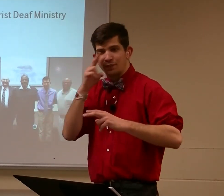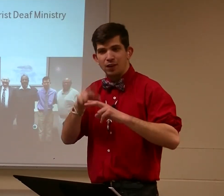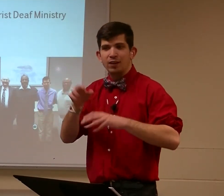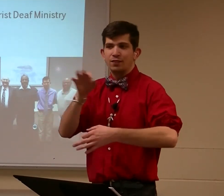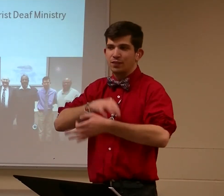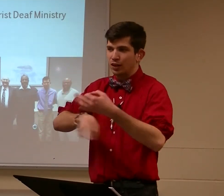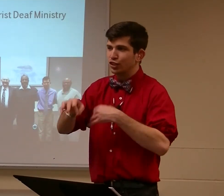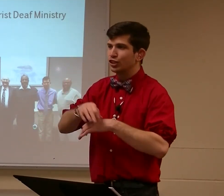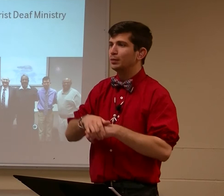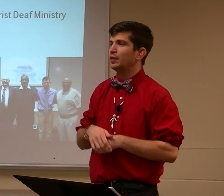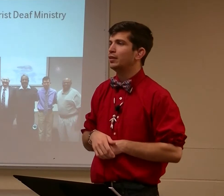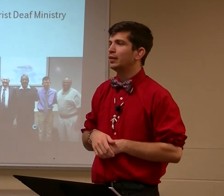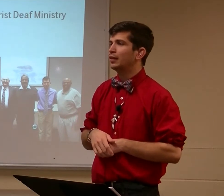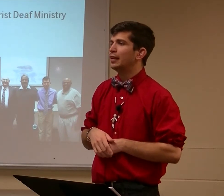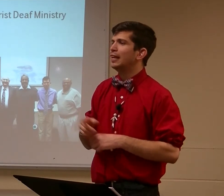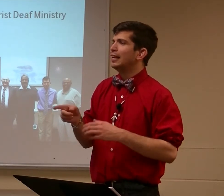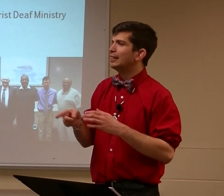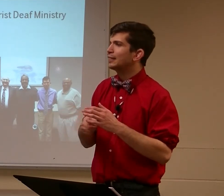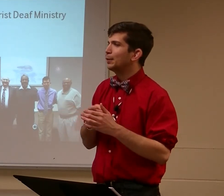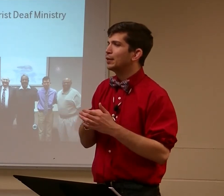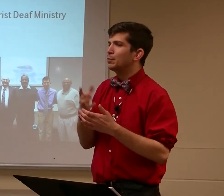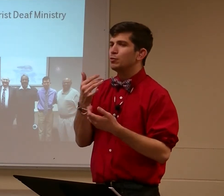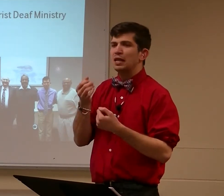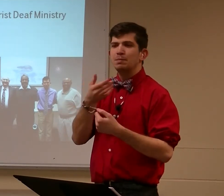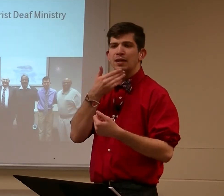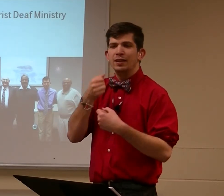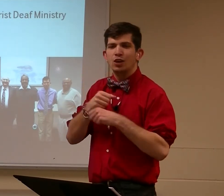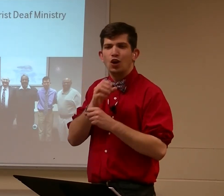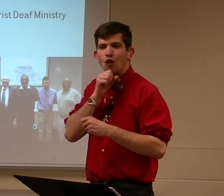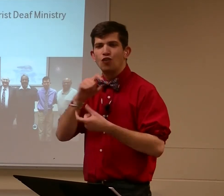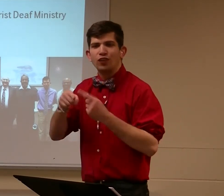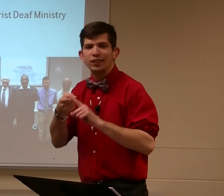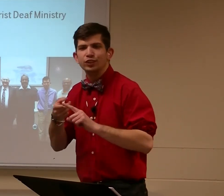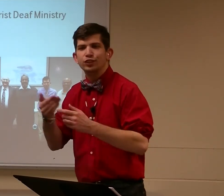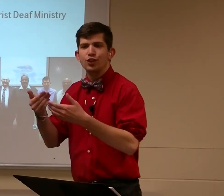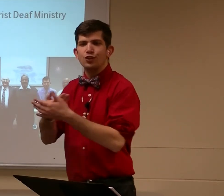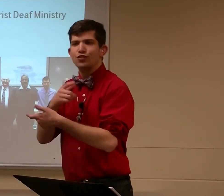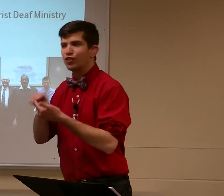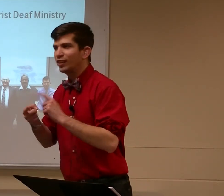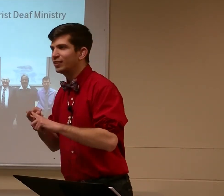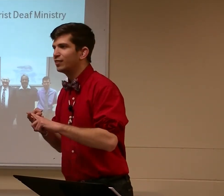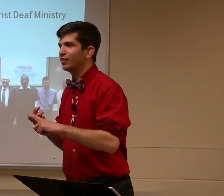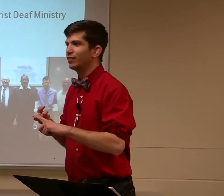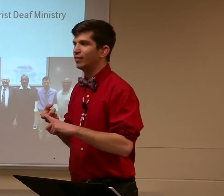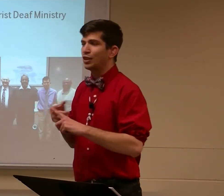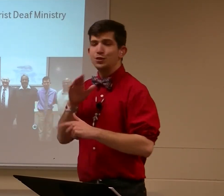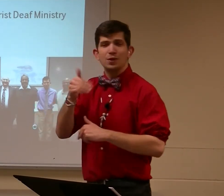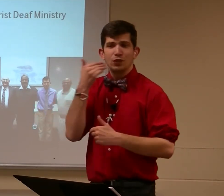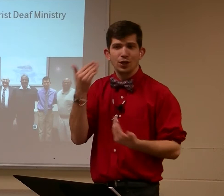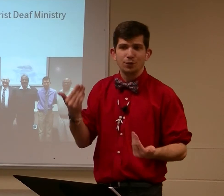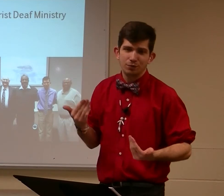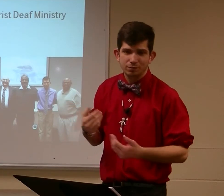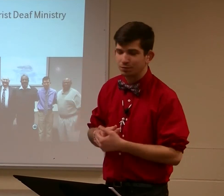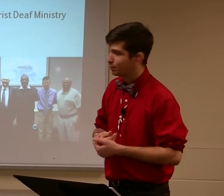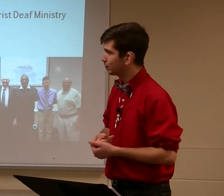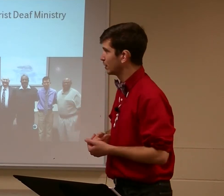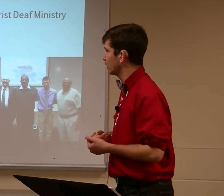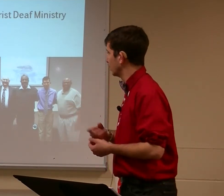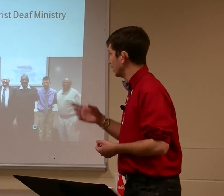fun and fellowship, and sometimes make old friends and new friends. You never know. This